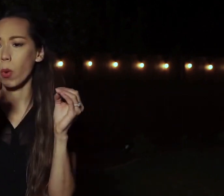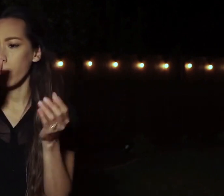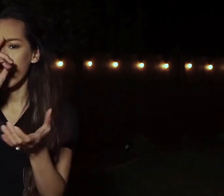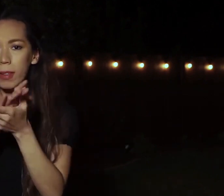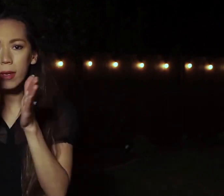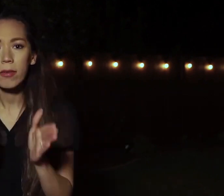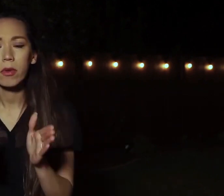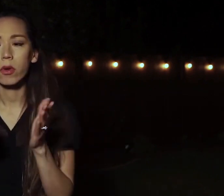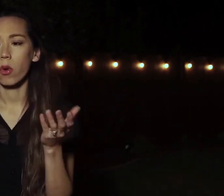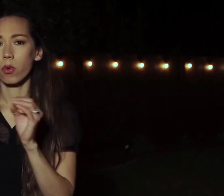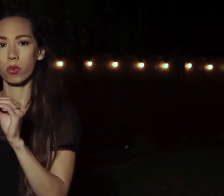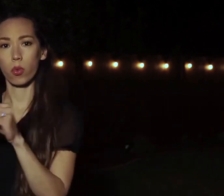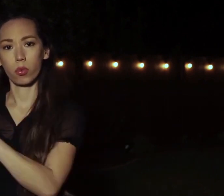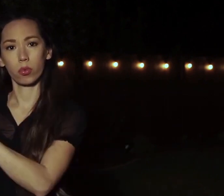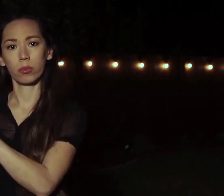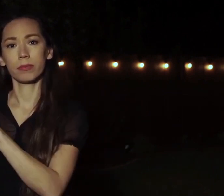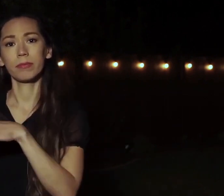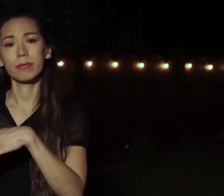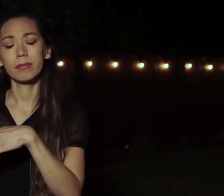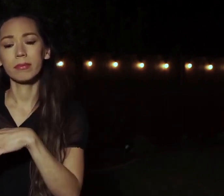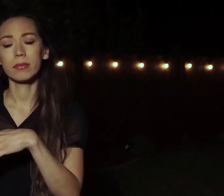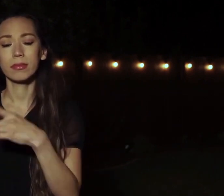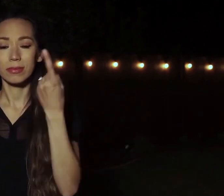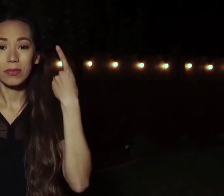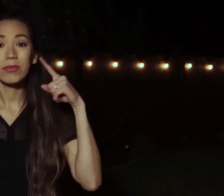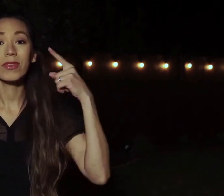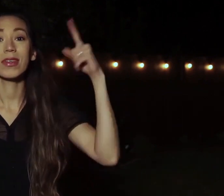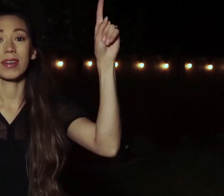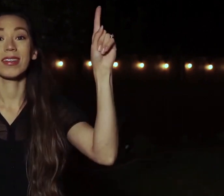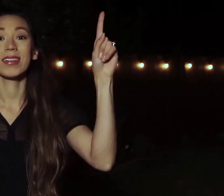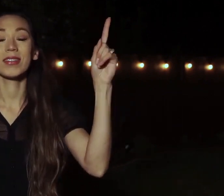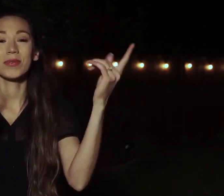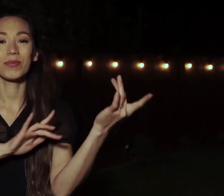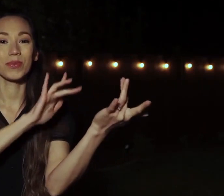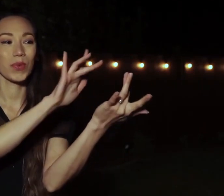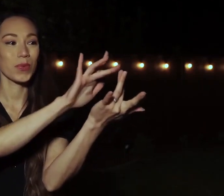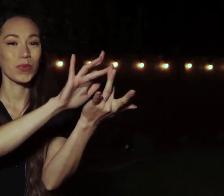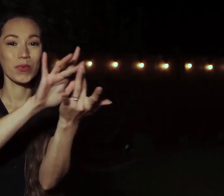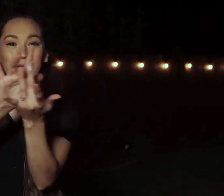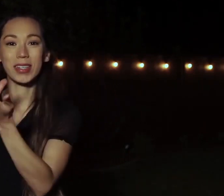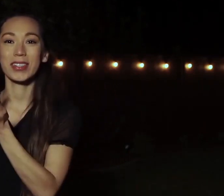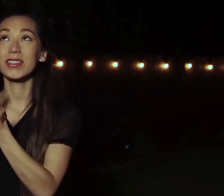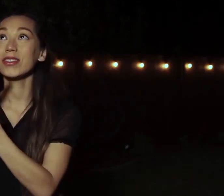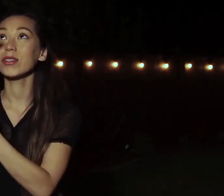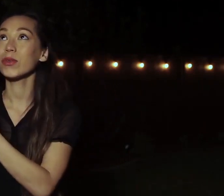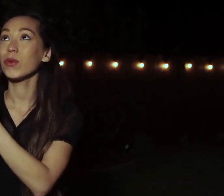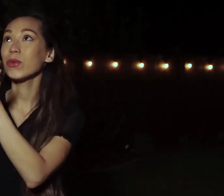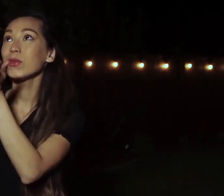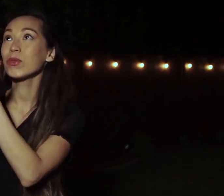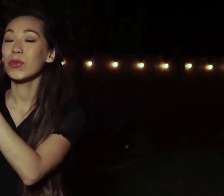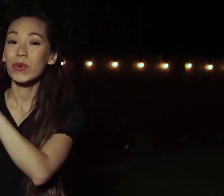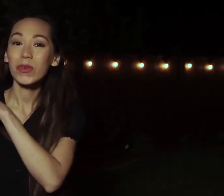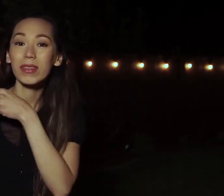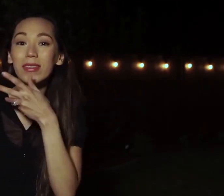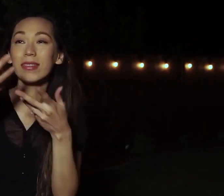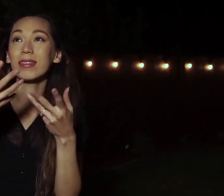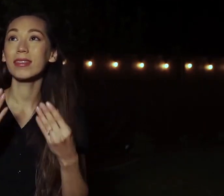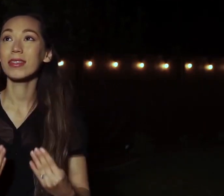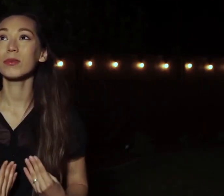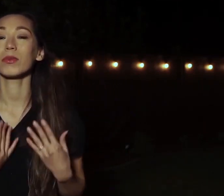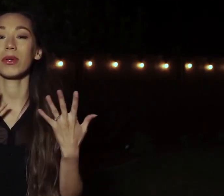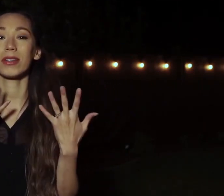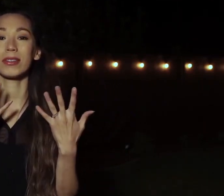believer, or no body of Christ, to finally be reached with your truth,